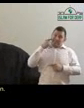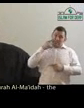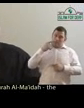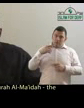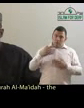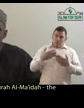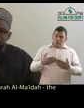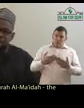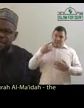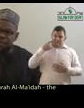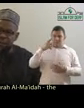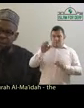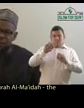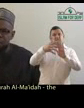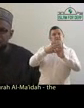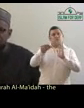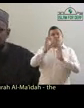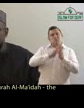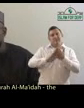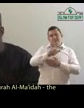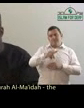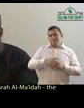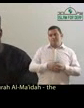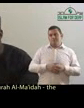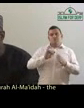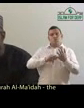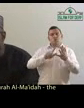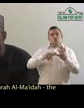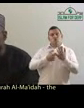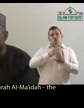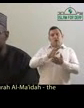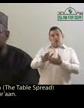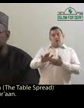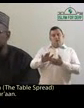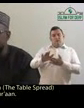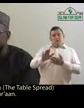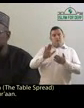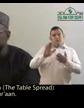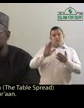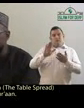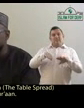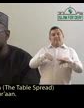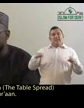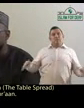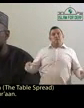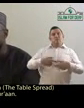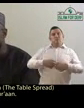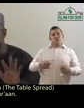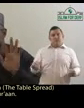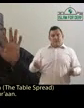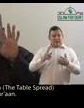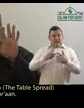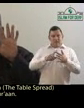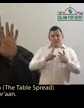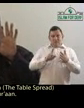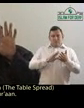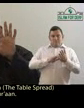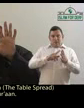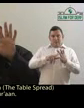religion. I give you an example. In Surah Al-Ma'idah, the chapter, the table spread. Al-Ma'idah, it's the